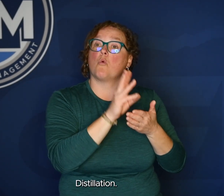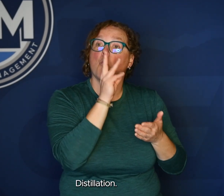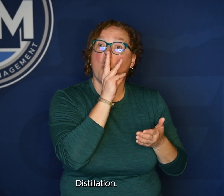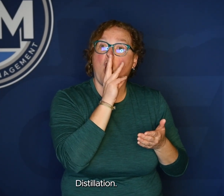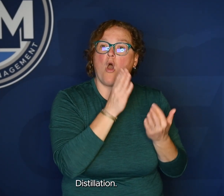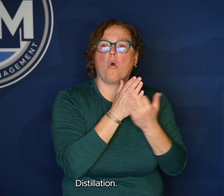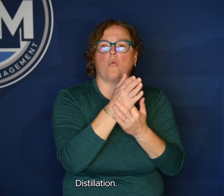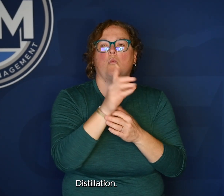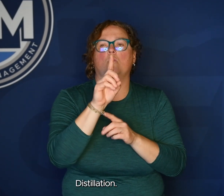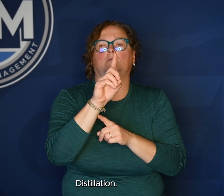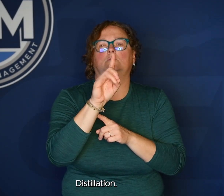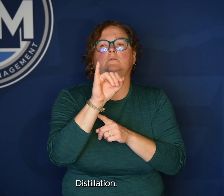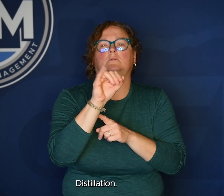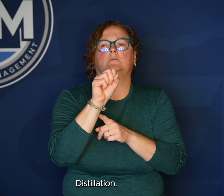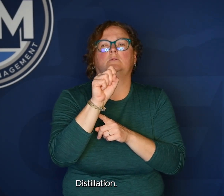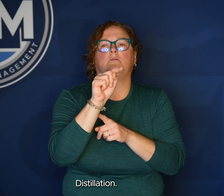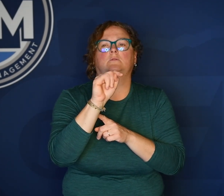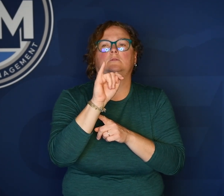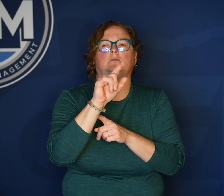Distillation.